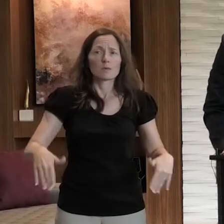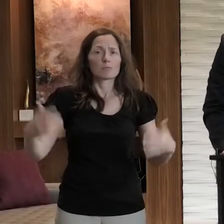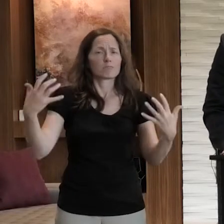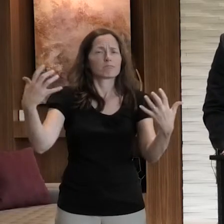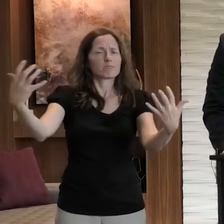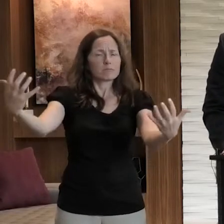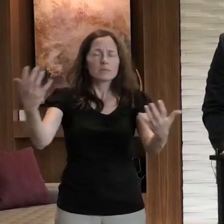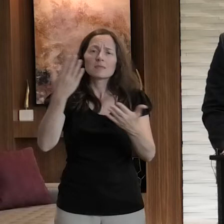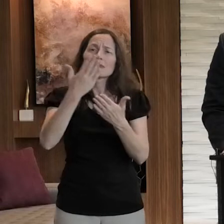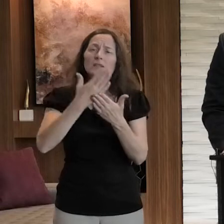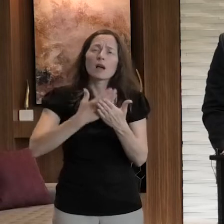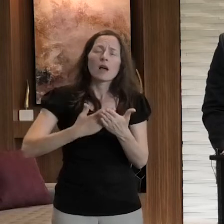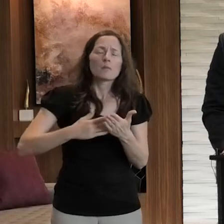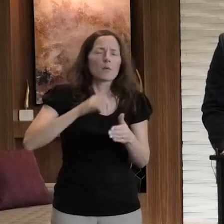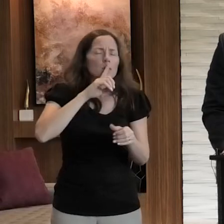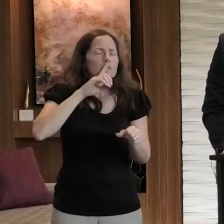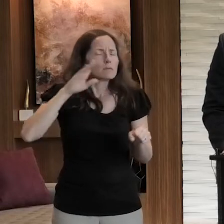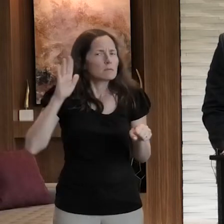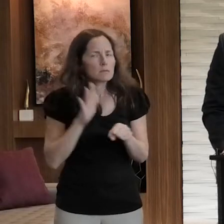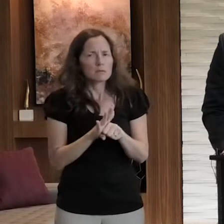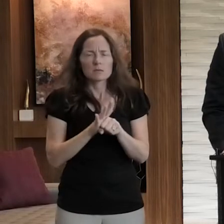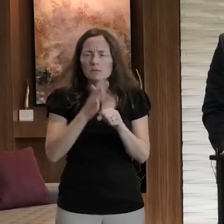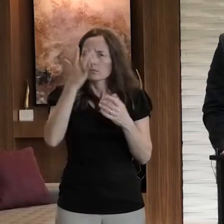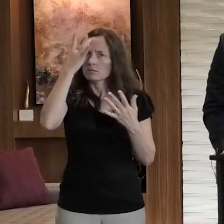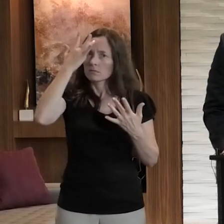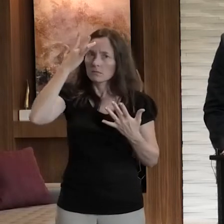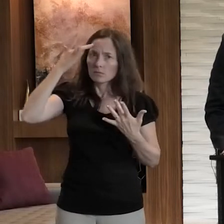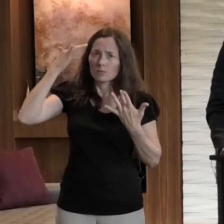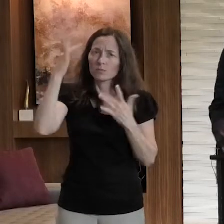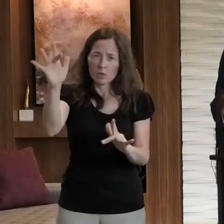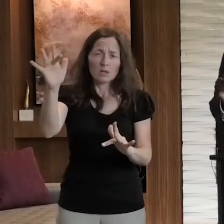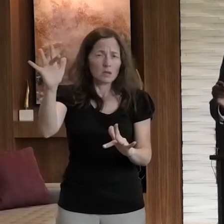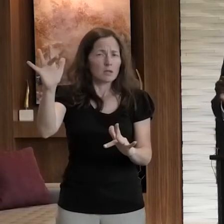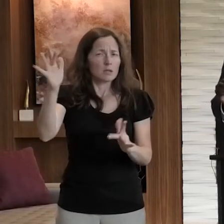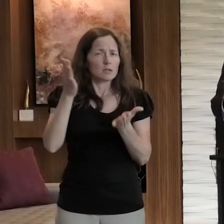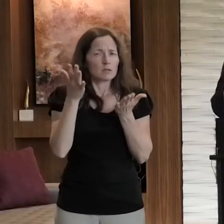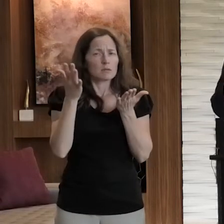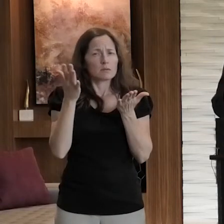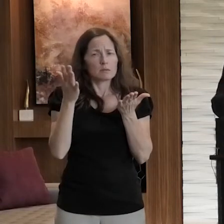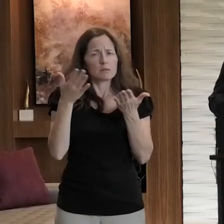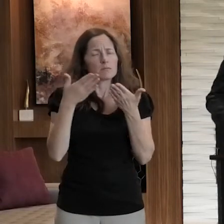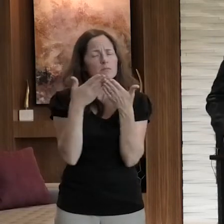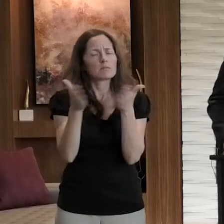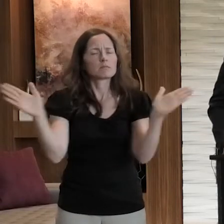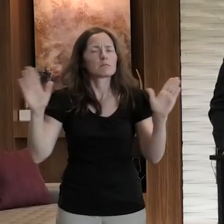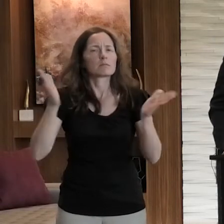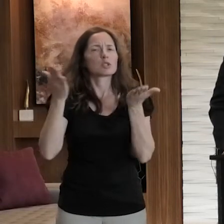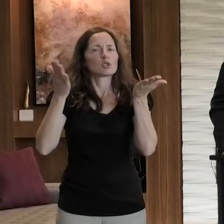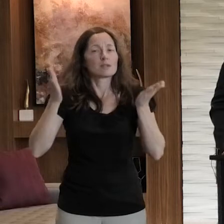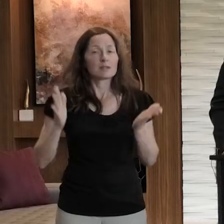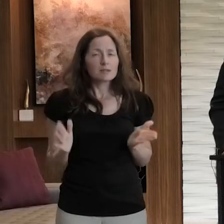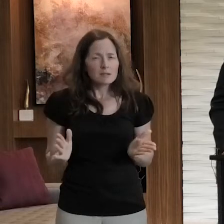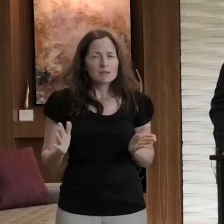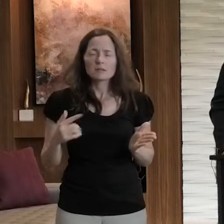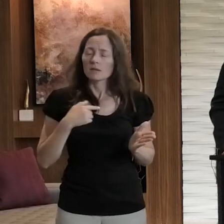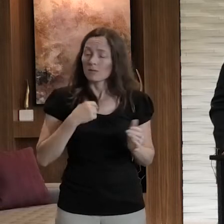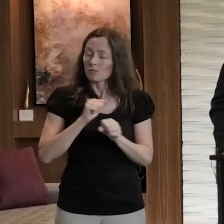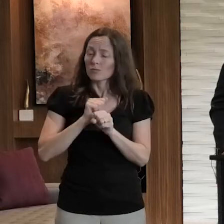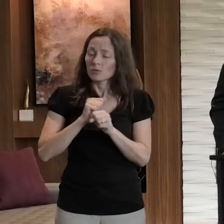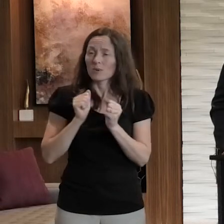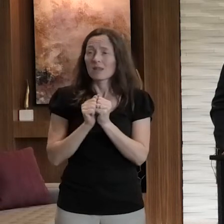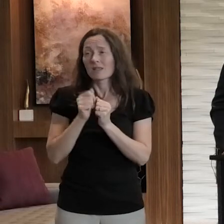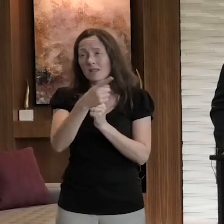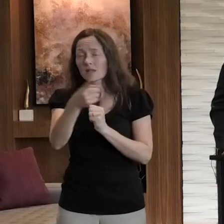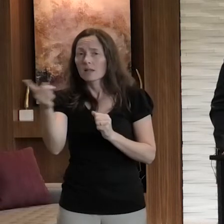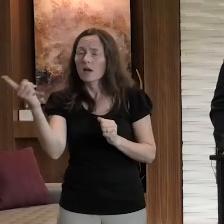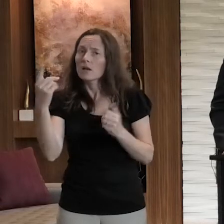public servants I've ever had the honor to work with on such an intractable issue. You